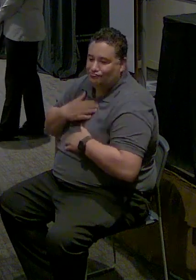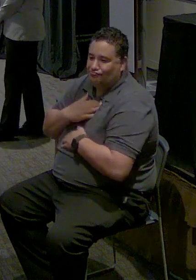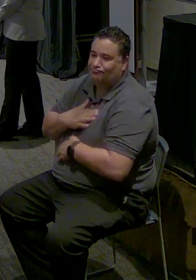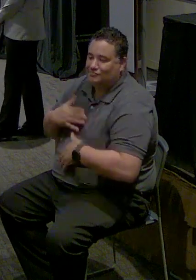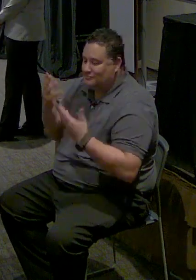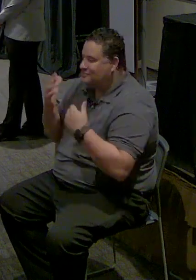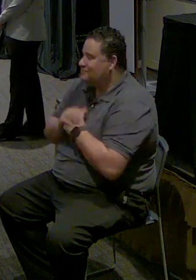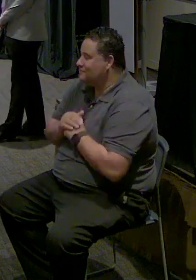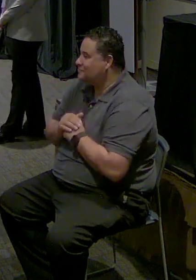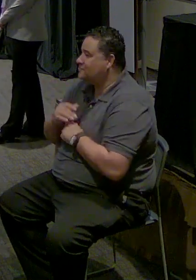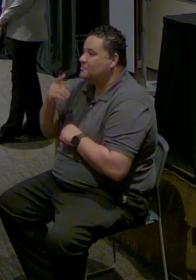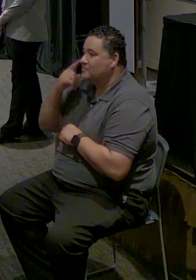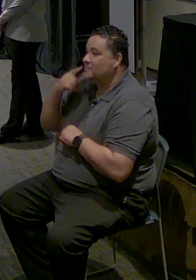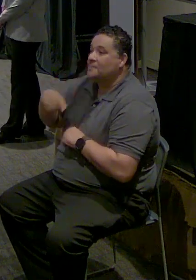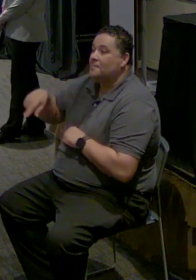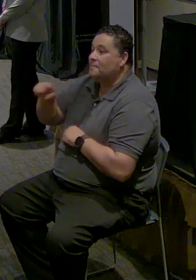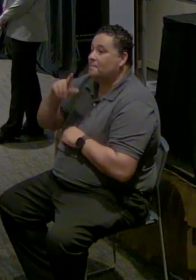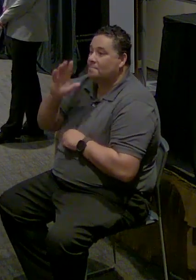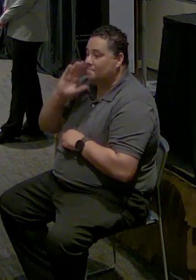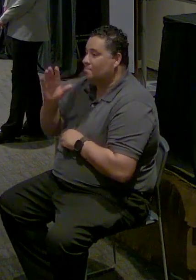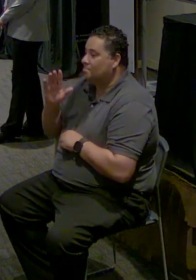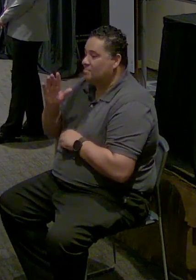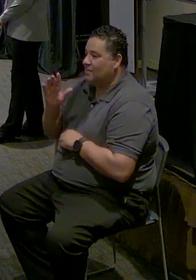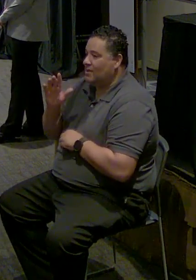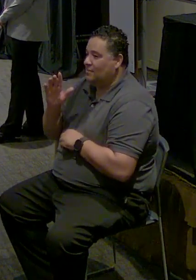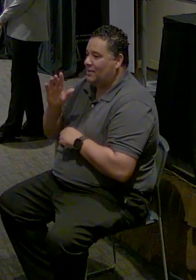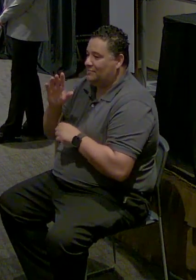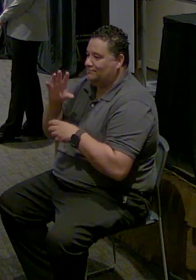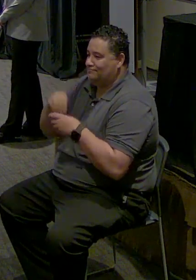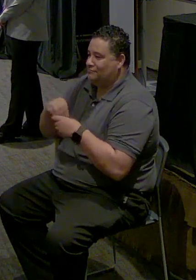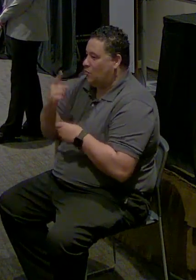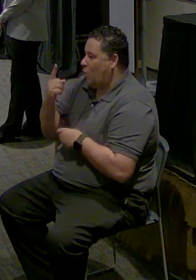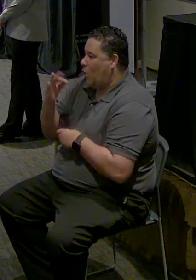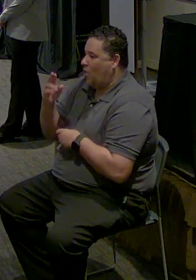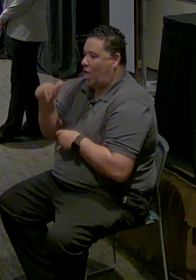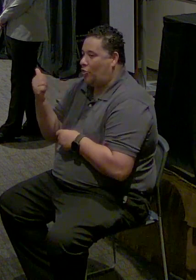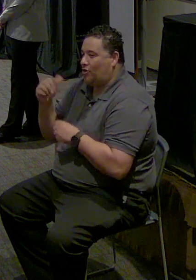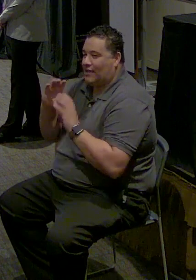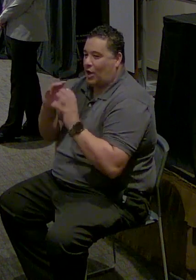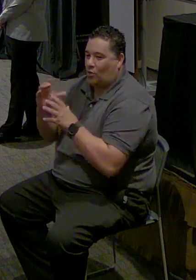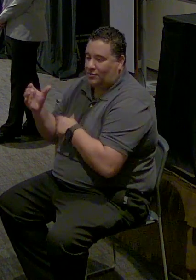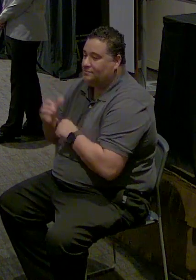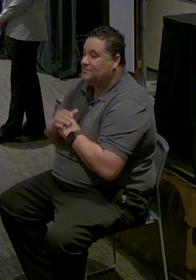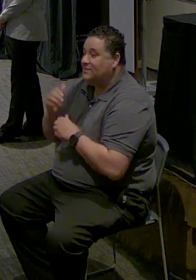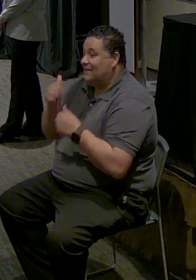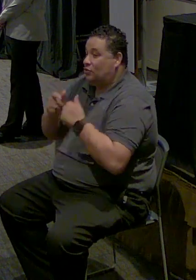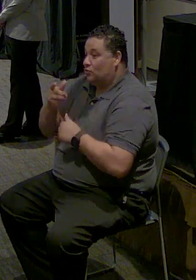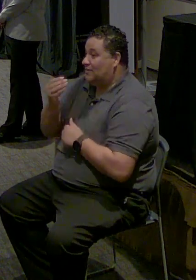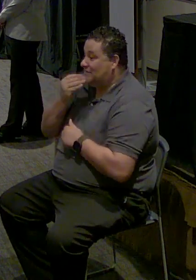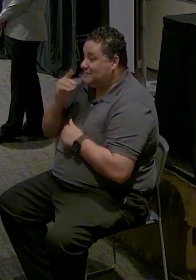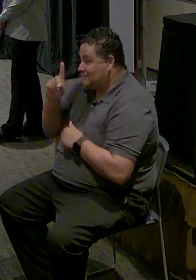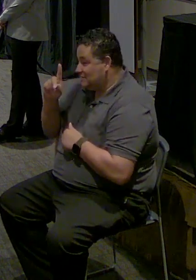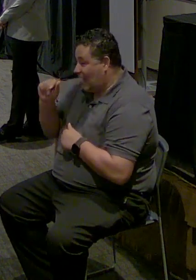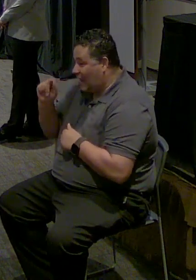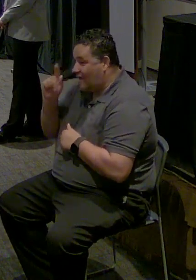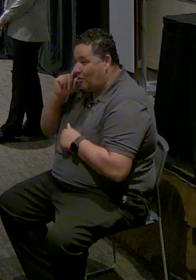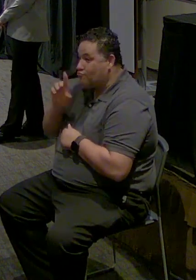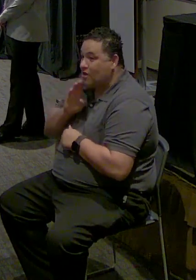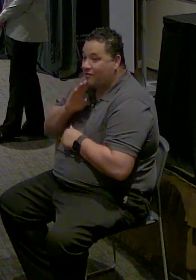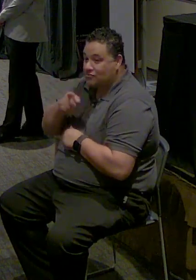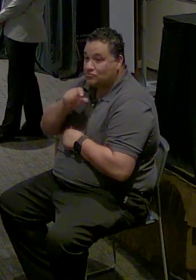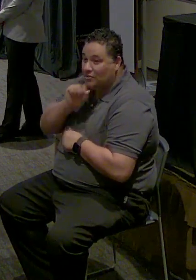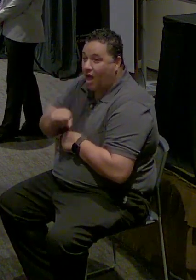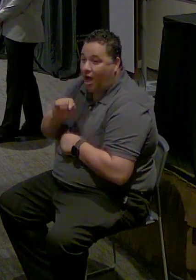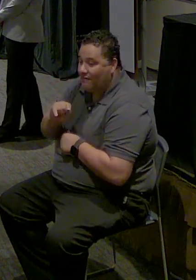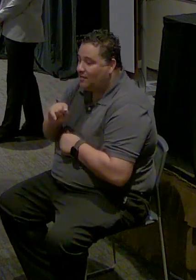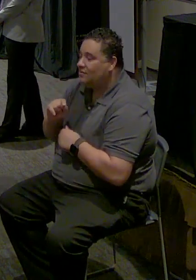that you will probably fall in one or the other of these categories. Either you eat data for breakfast, you love it, constantly doing